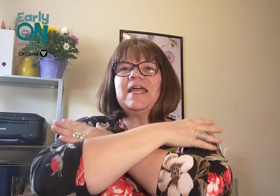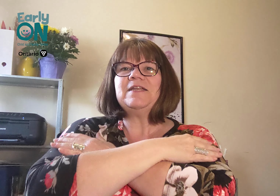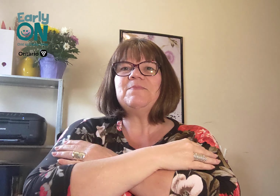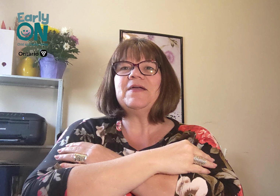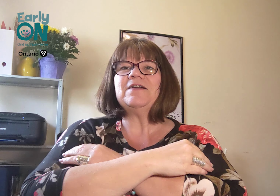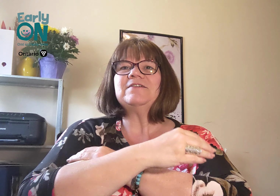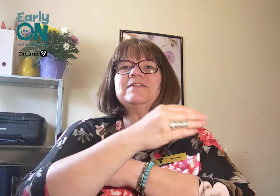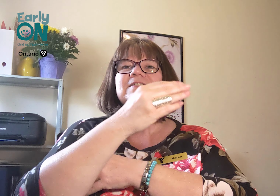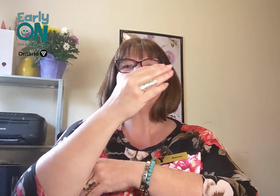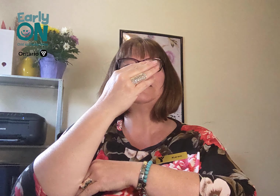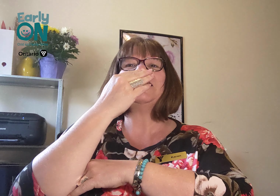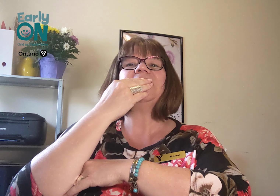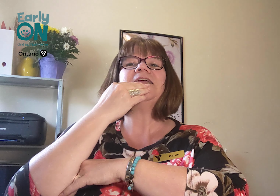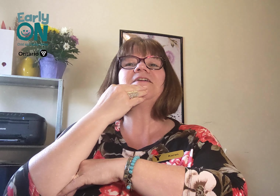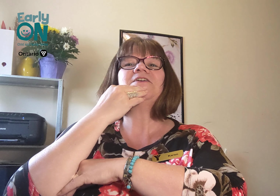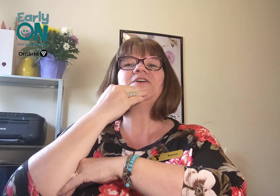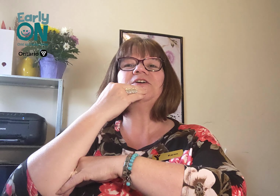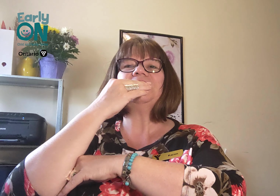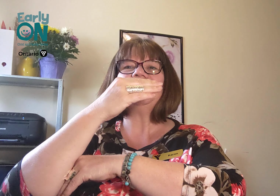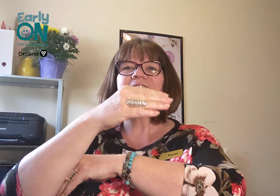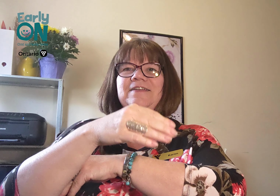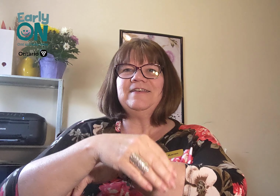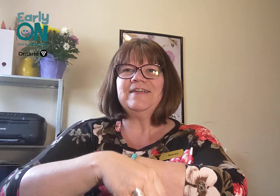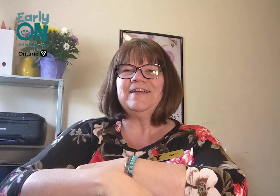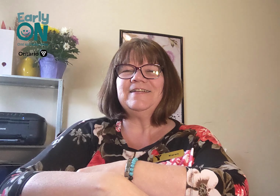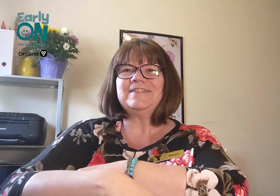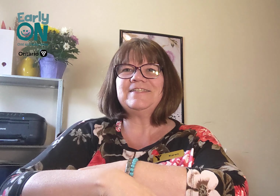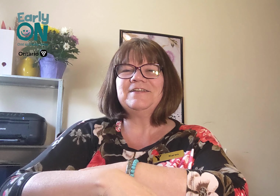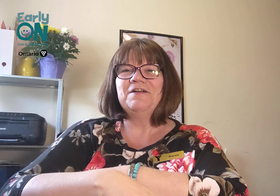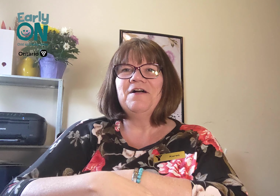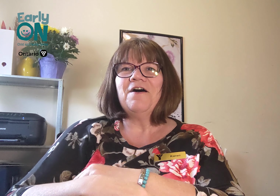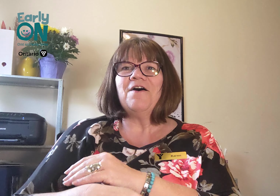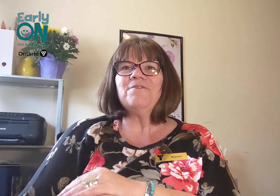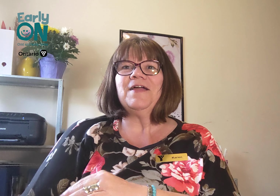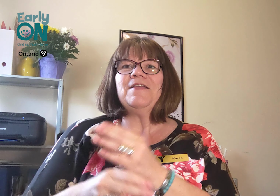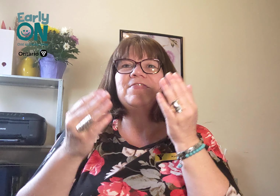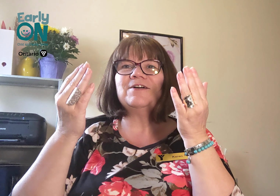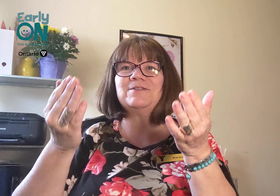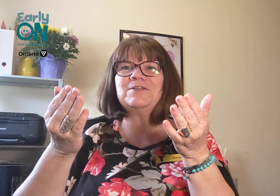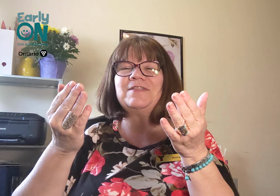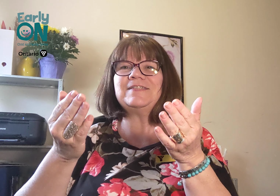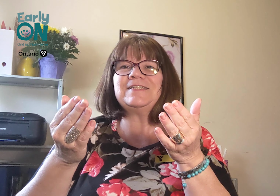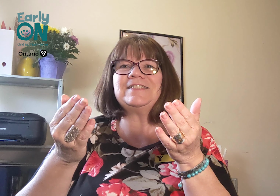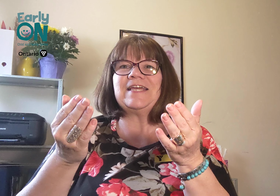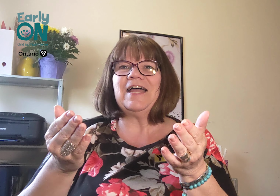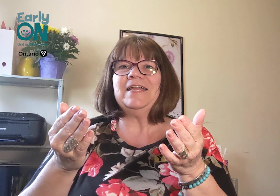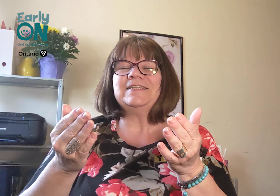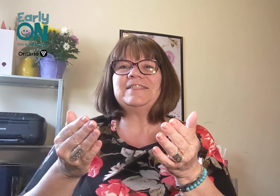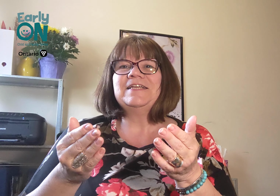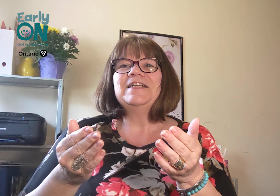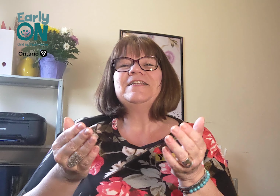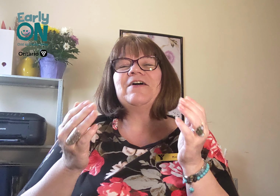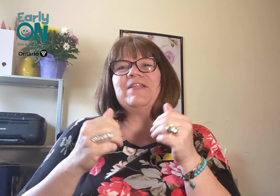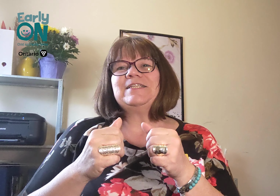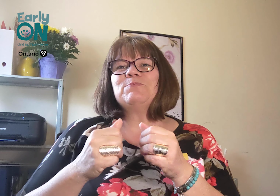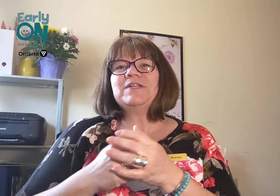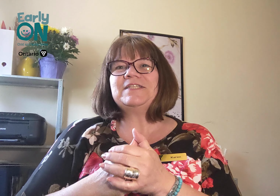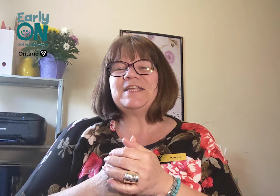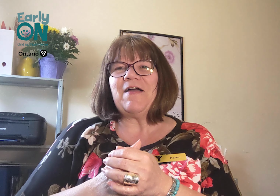Teddy bear, say good night. All right, those are the signs. Now let's put it together